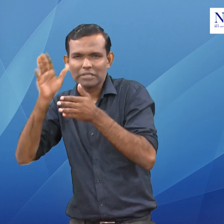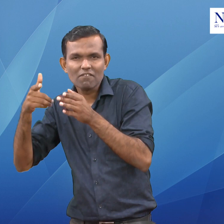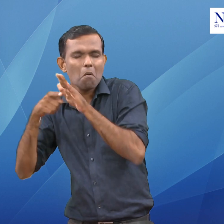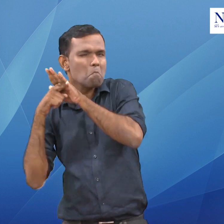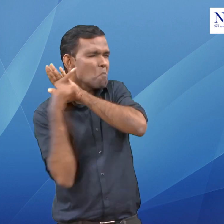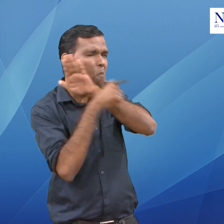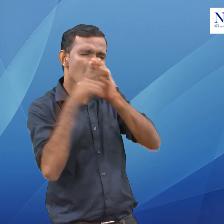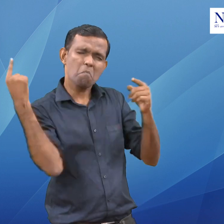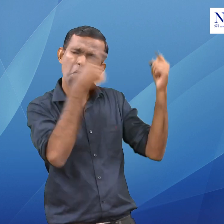900.